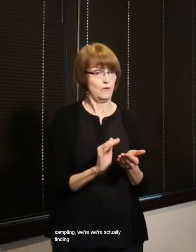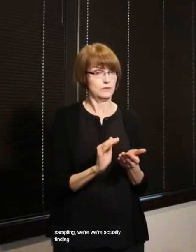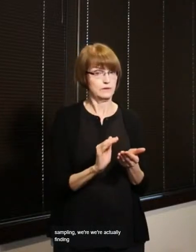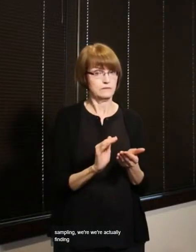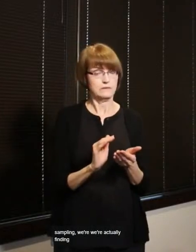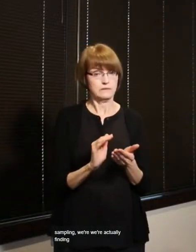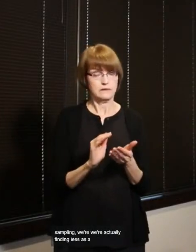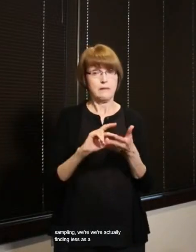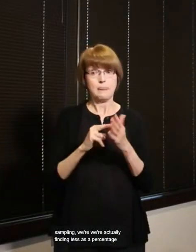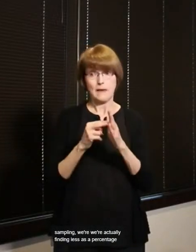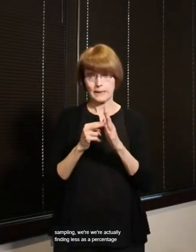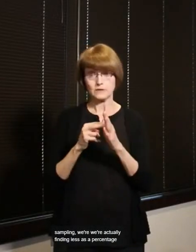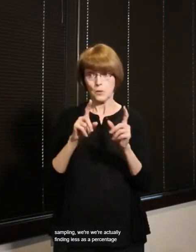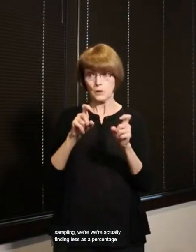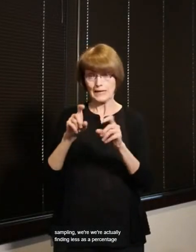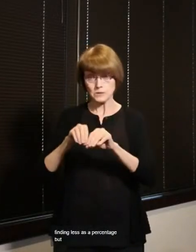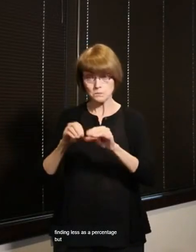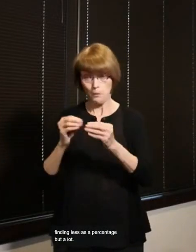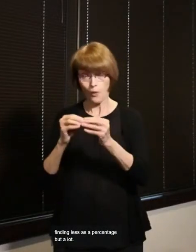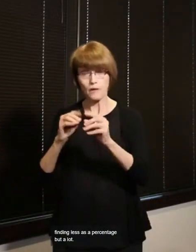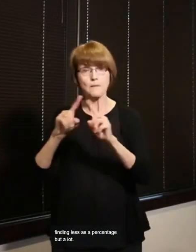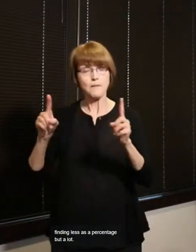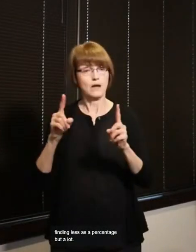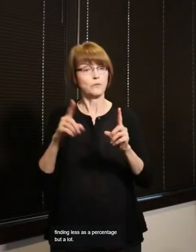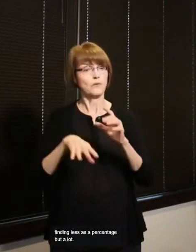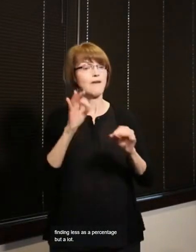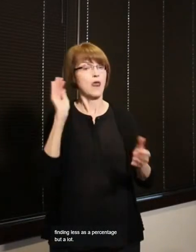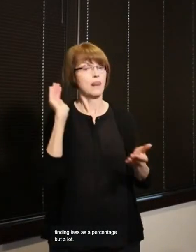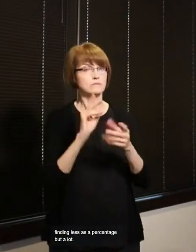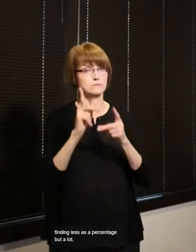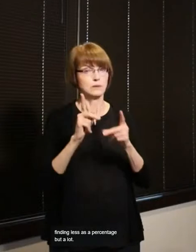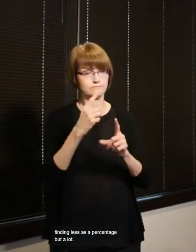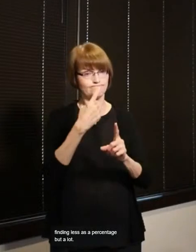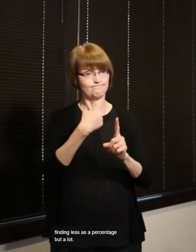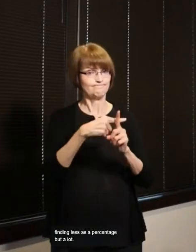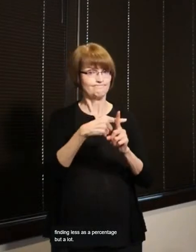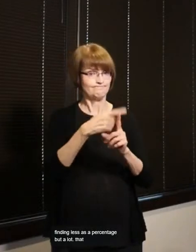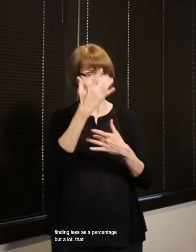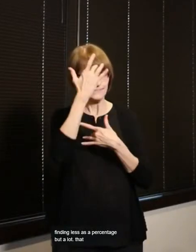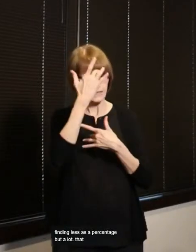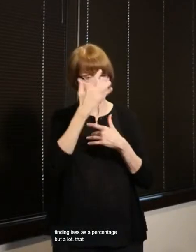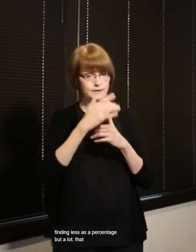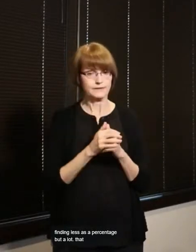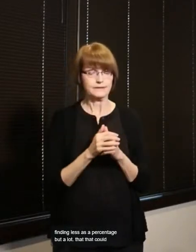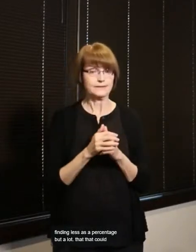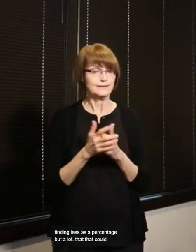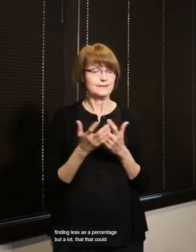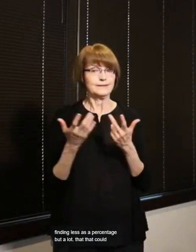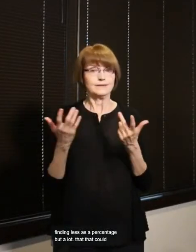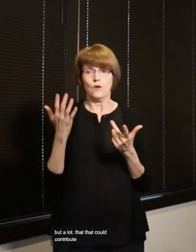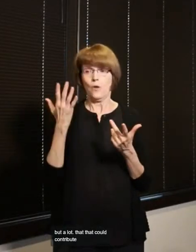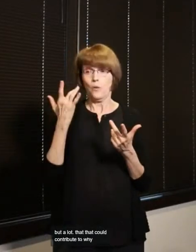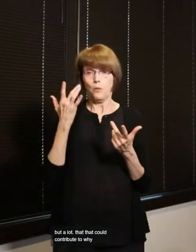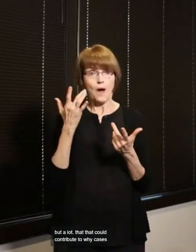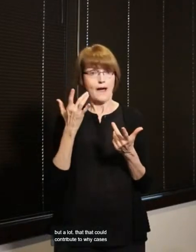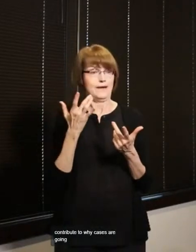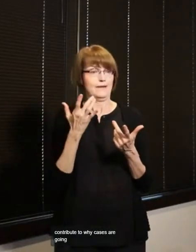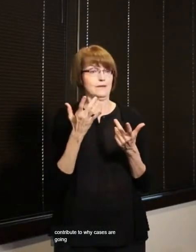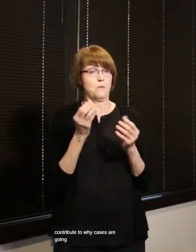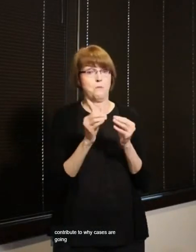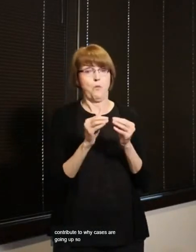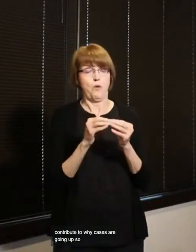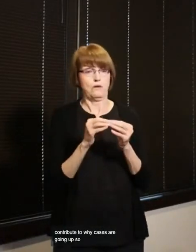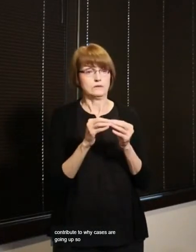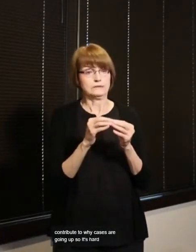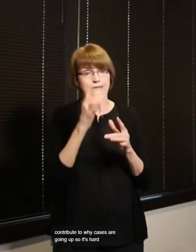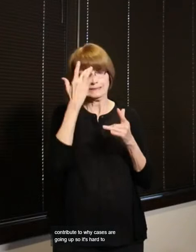as a percentage. But a lot of reasons that could contribute to why cases are going up.